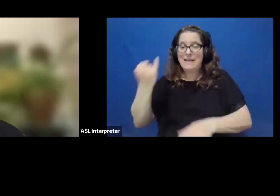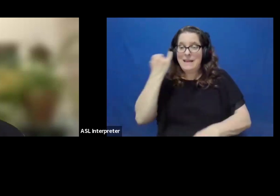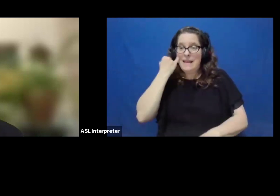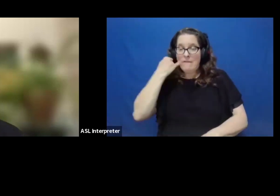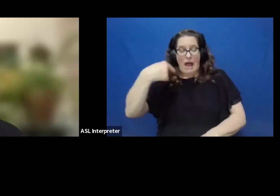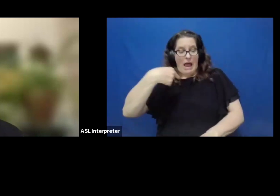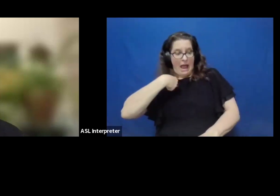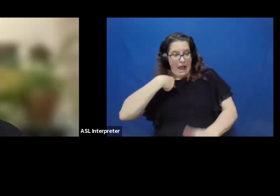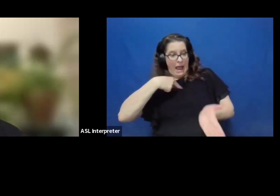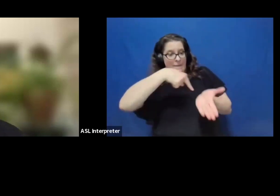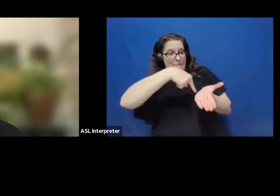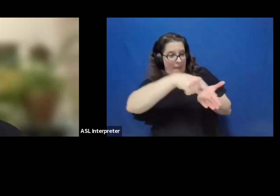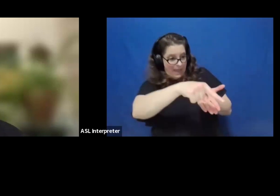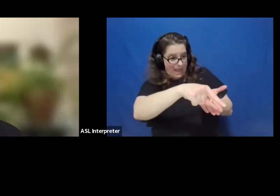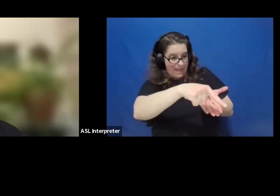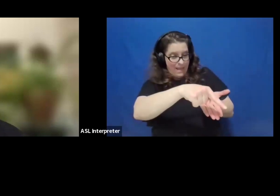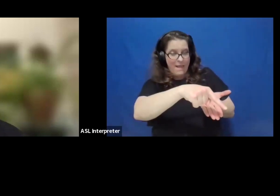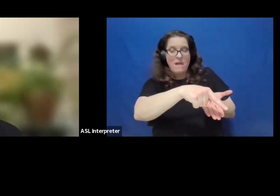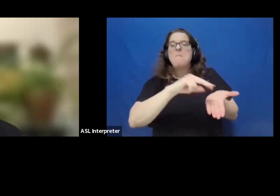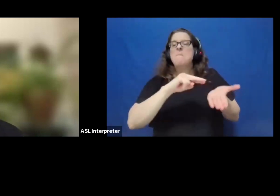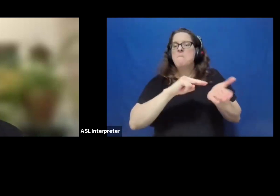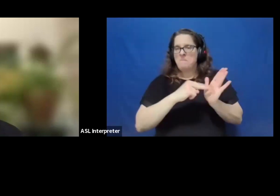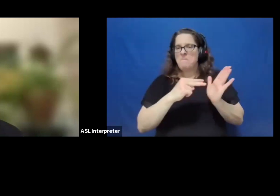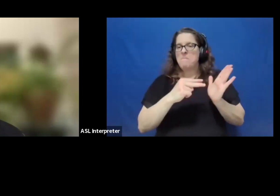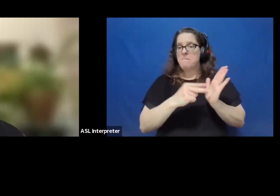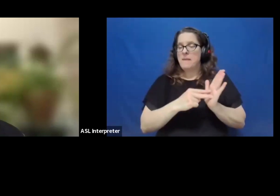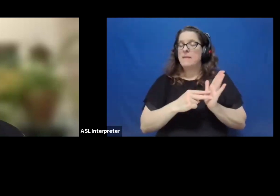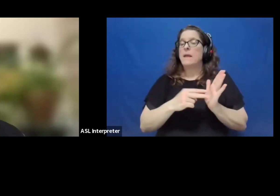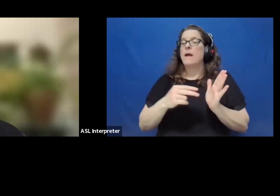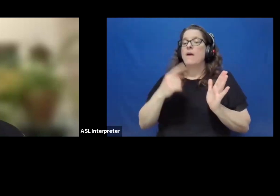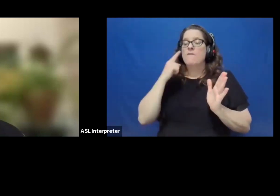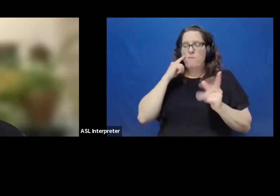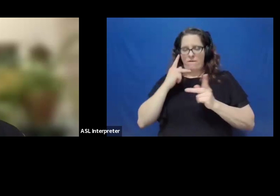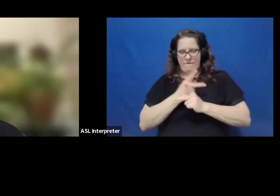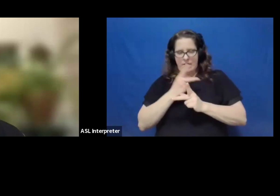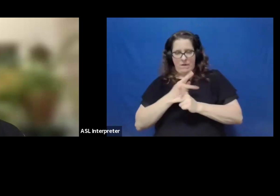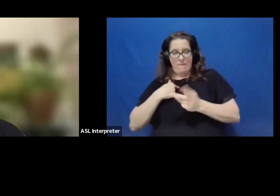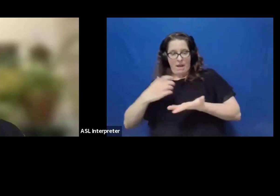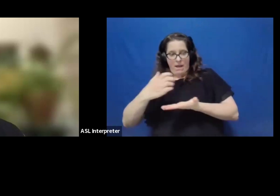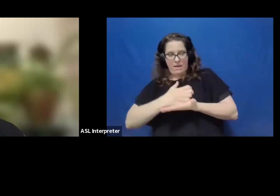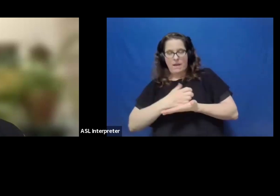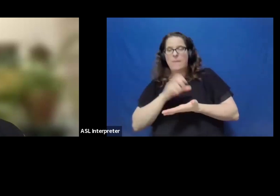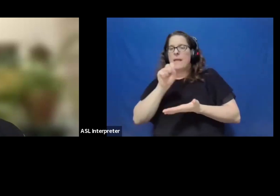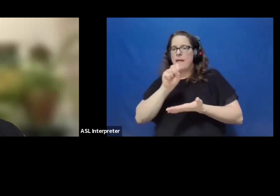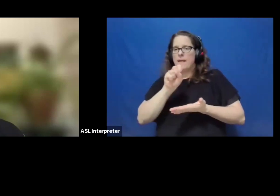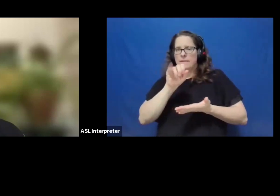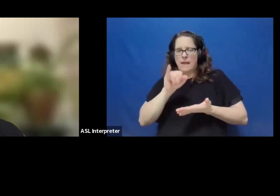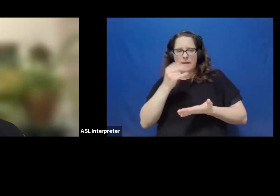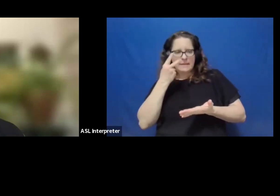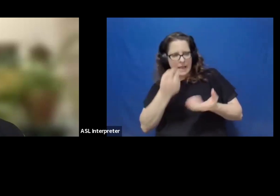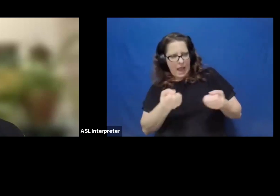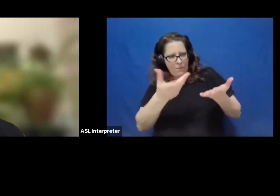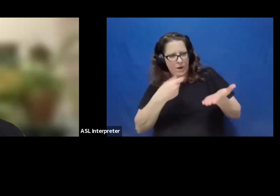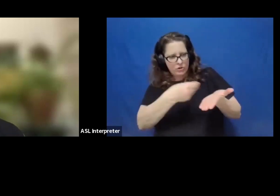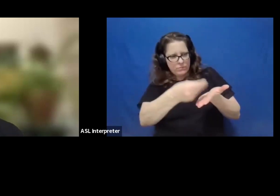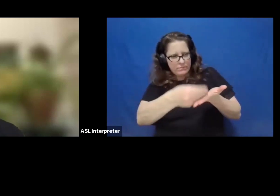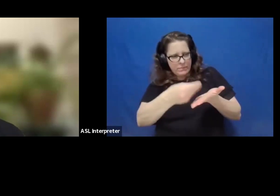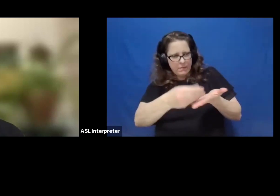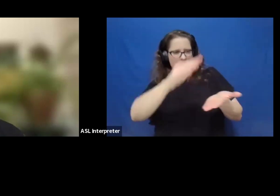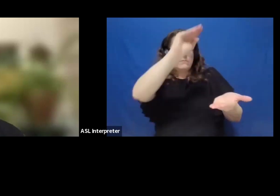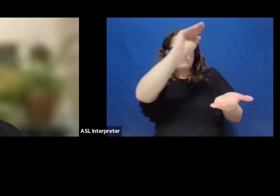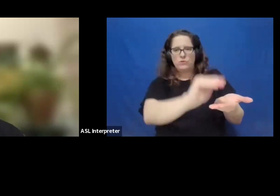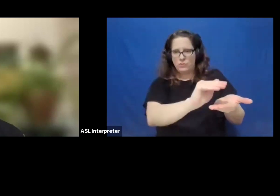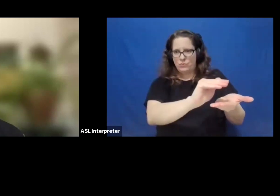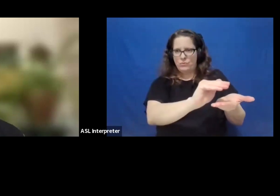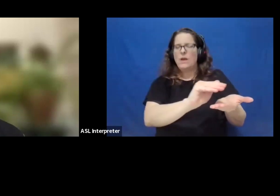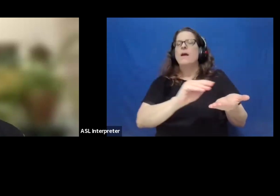expenses, Social Security will subtract them from their income, and that lets the person keep more